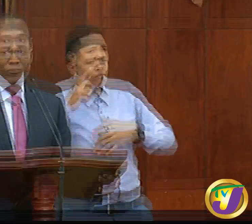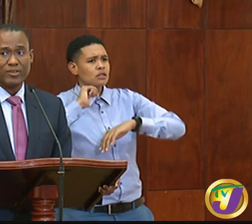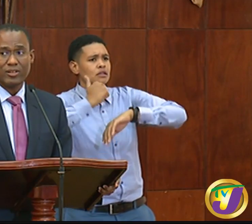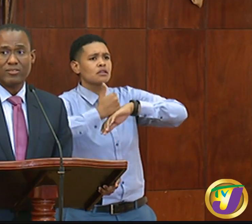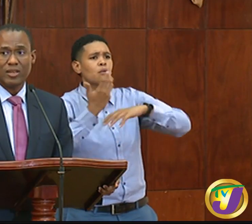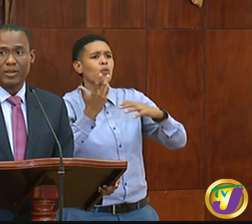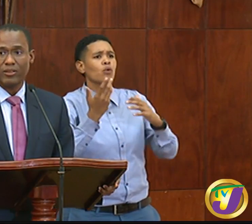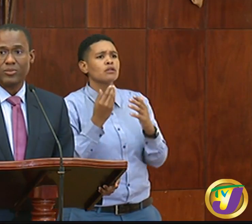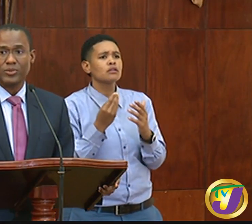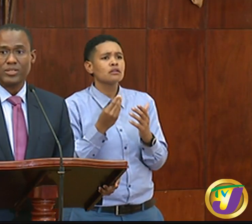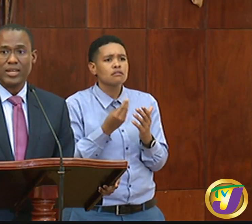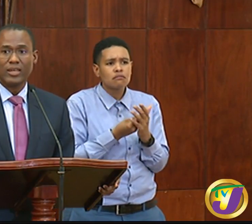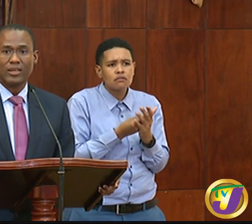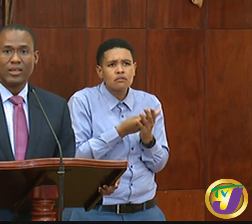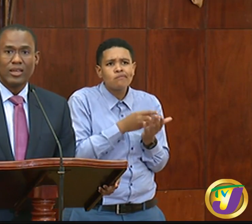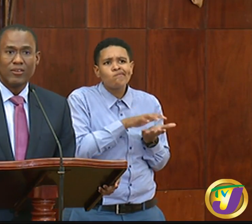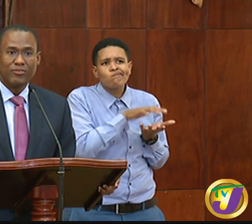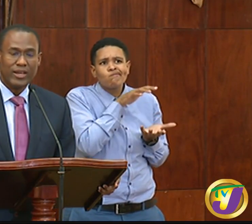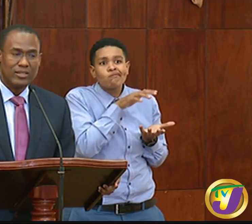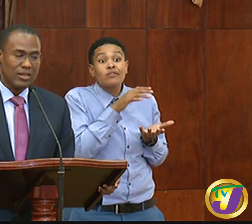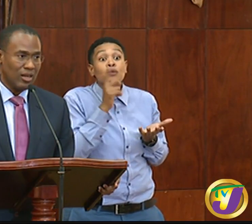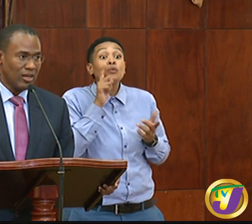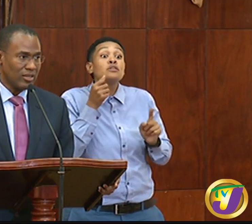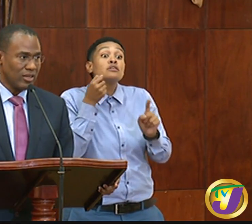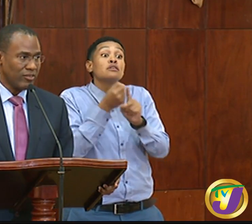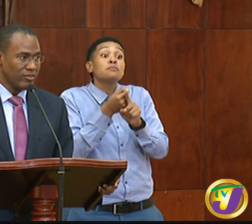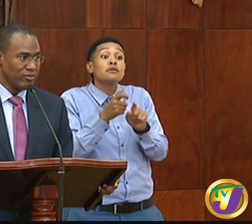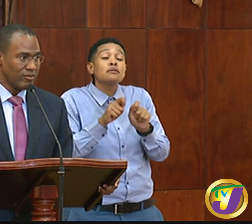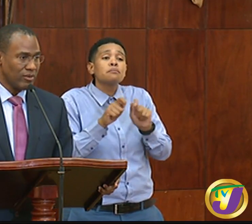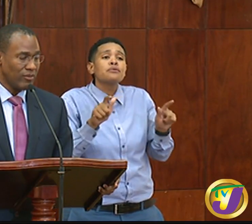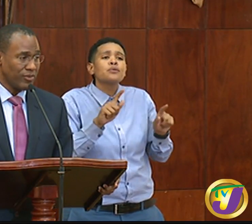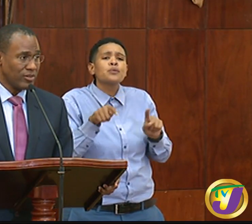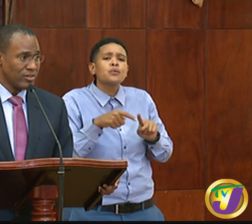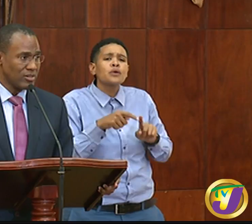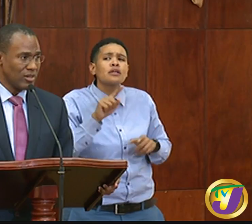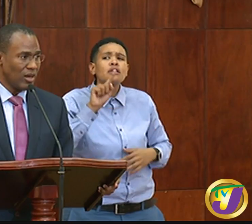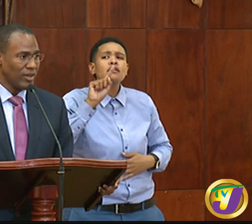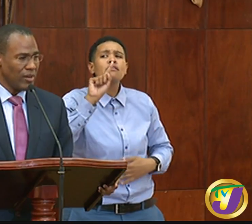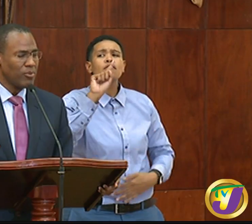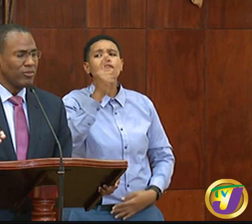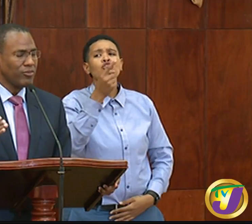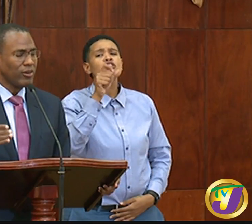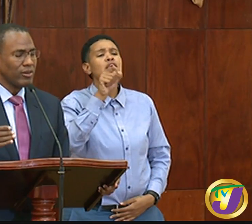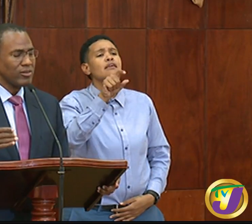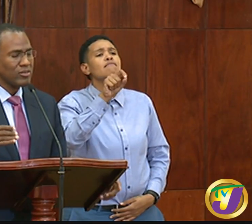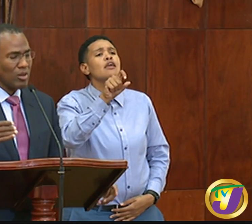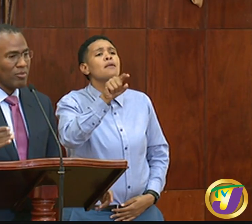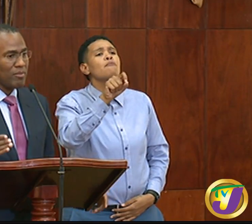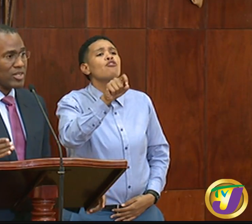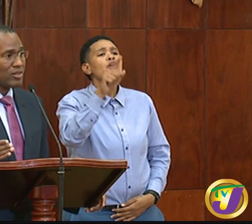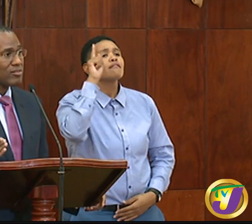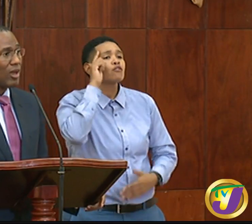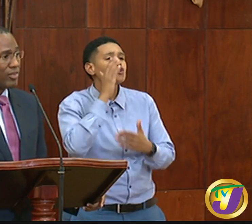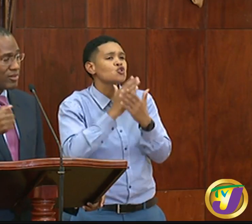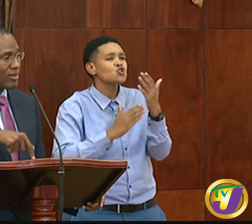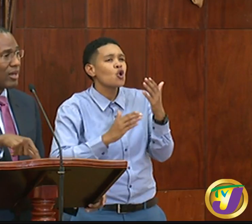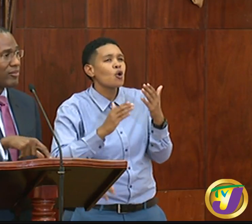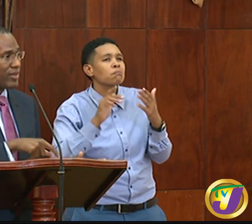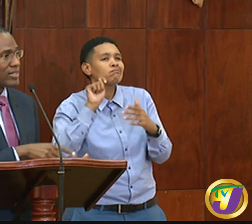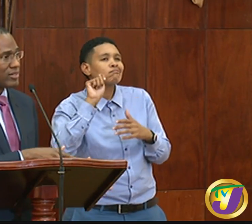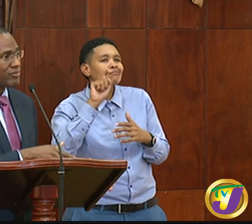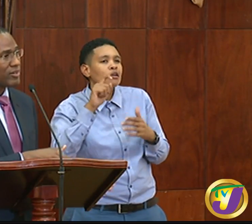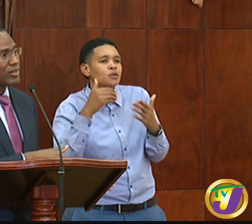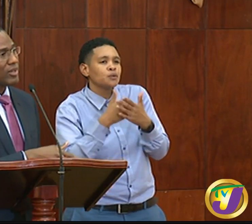implemented fiscal stimulus, which will take effect on the 1st of April for some of the measures. Others